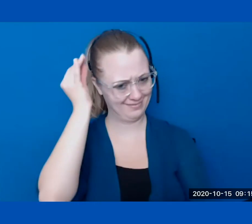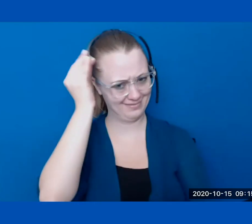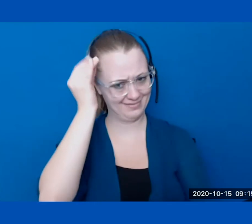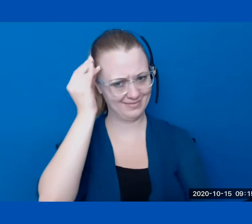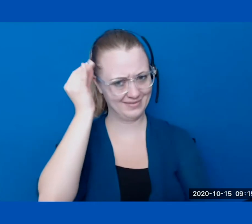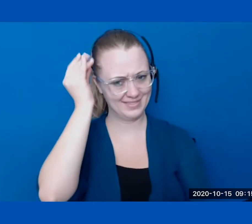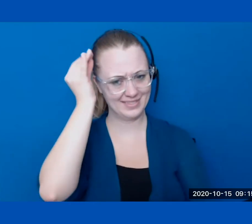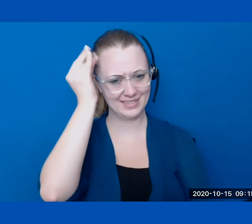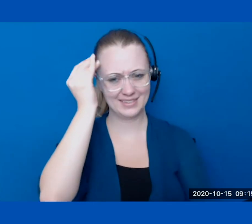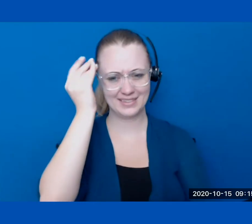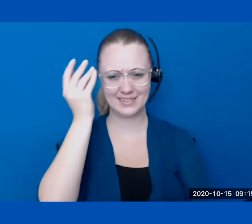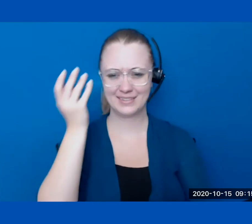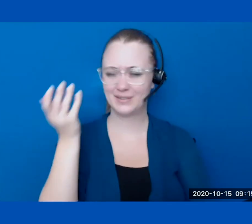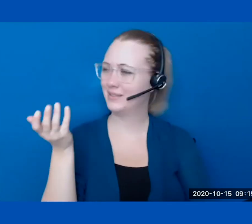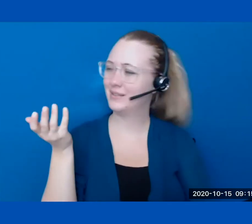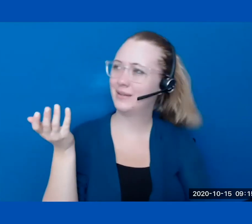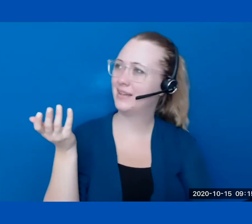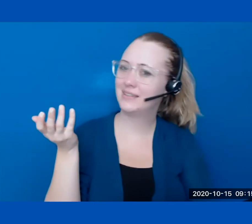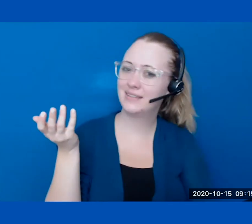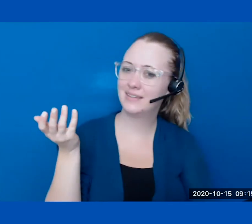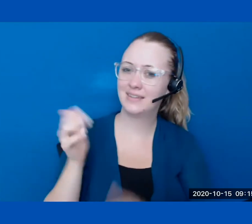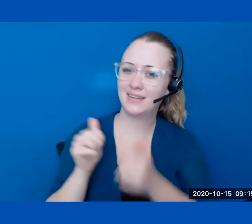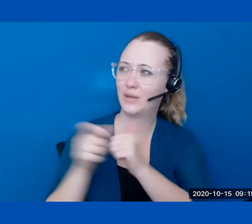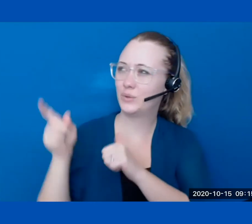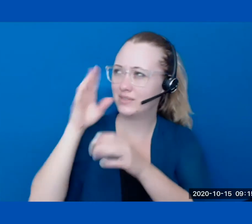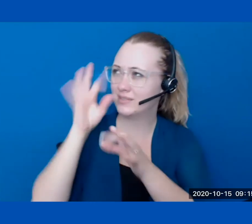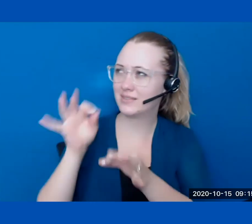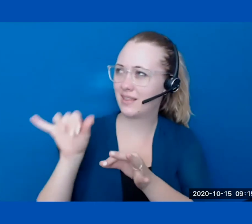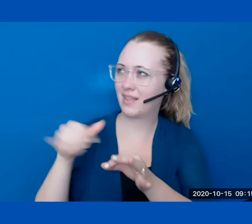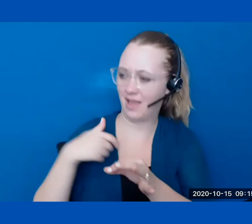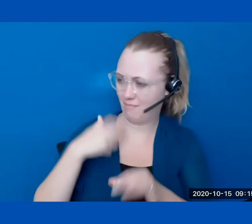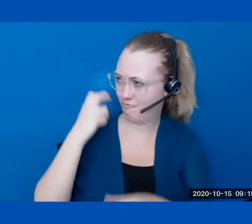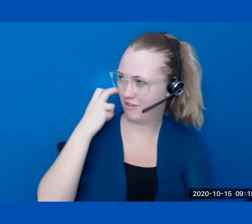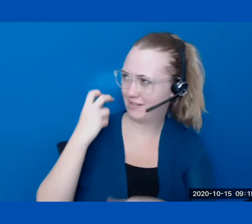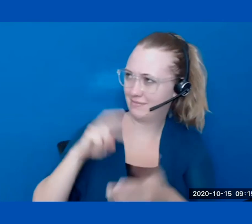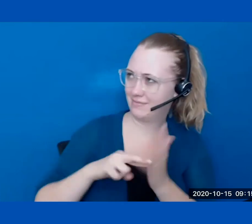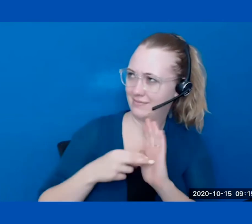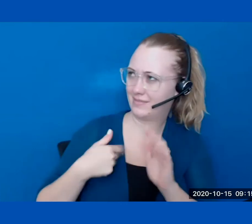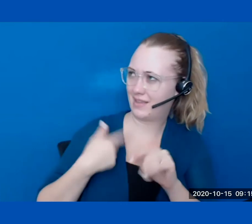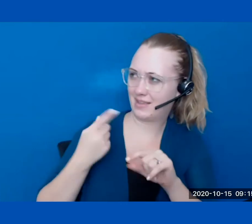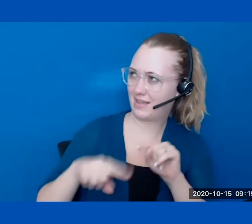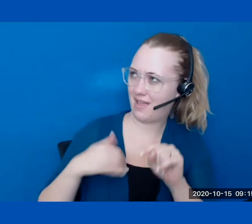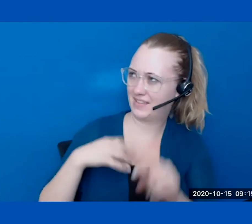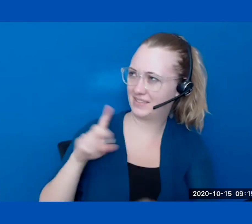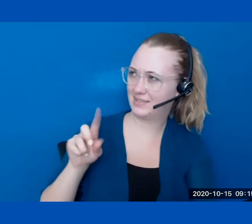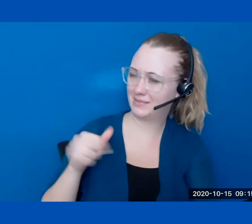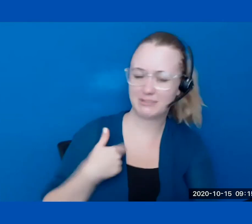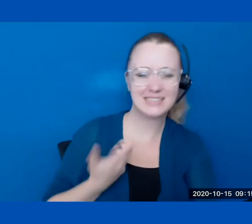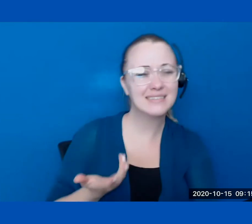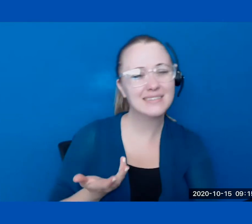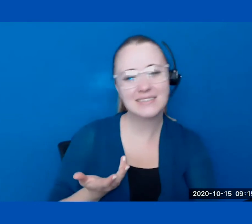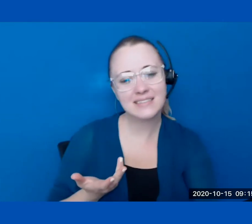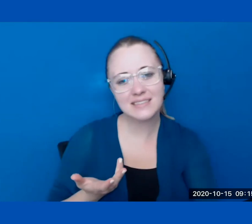I don't even know how you will decide that because I'm pretty, I can't have a disability.